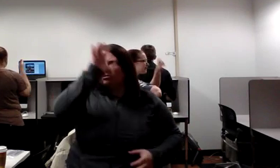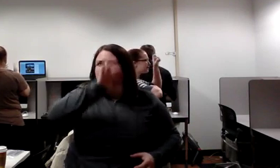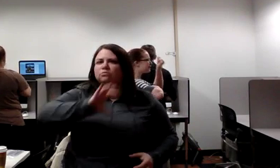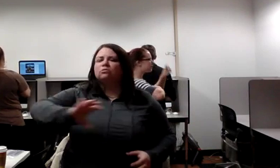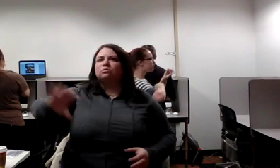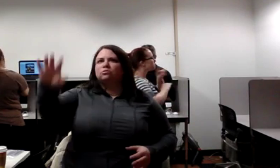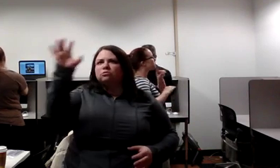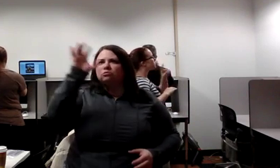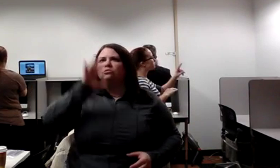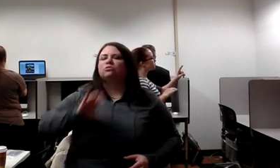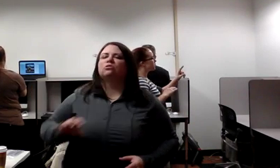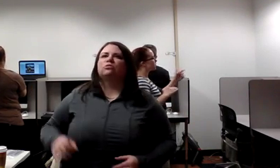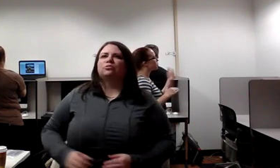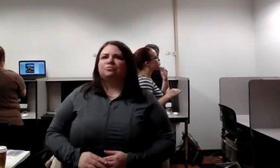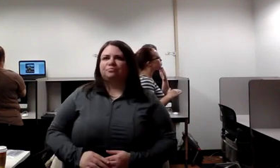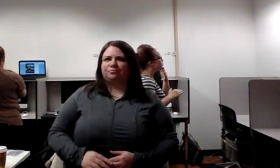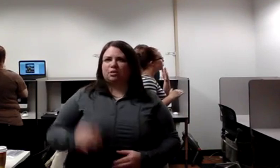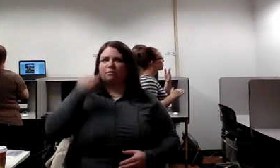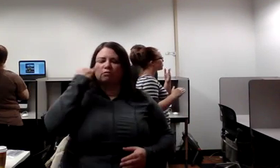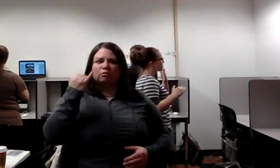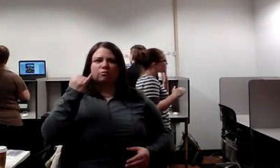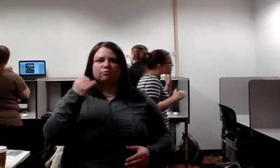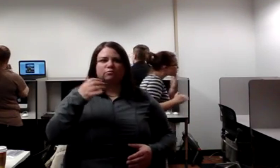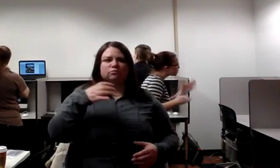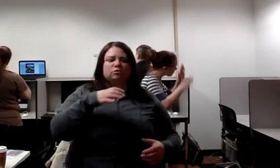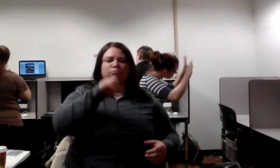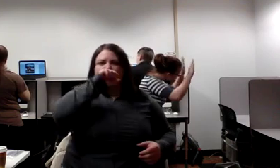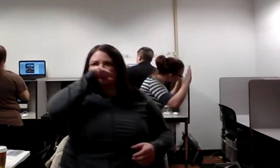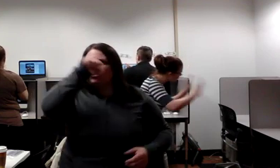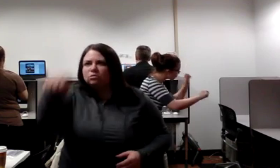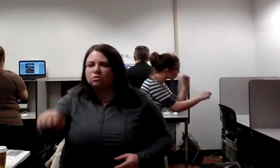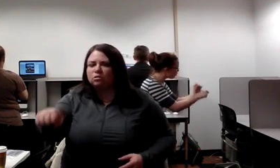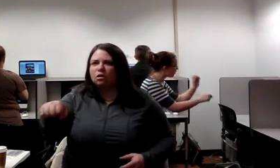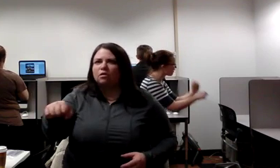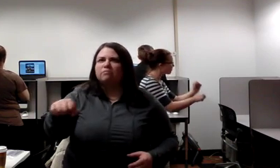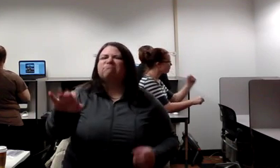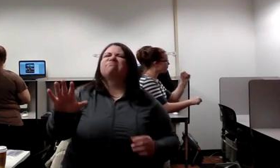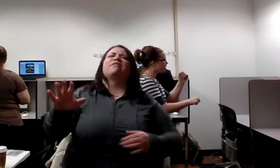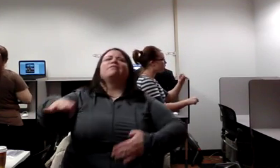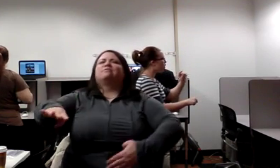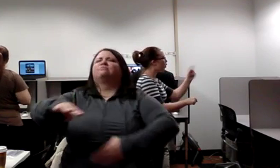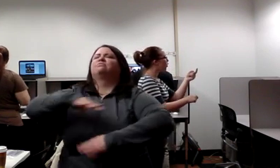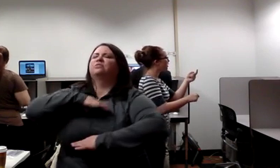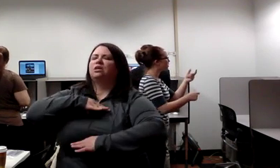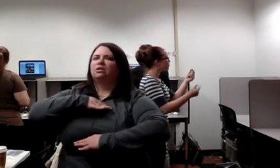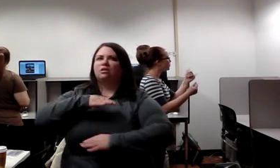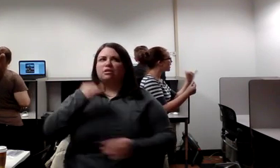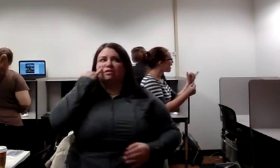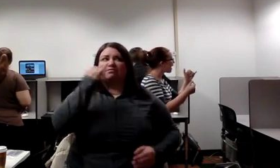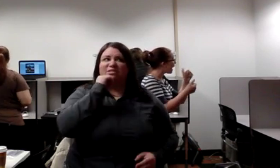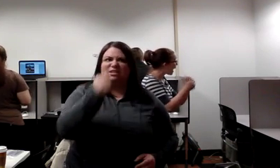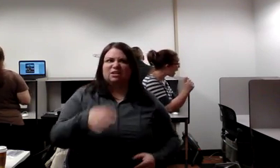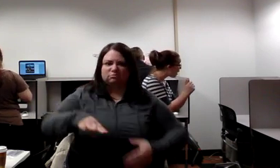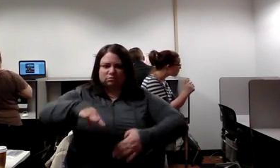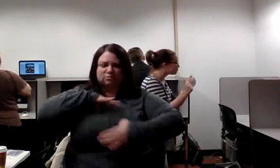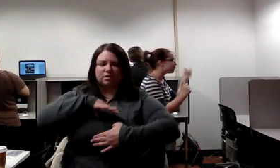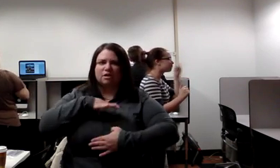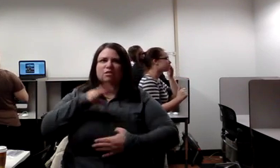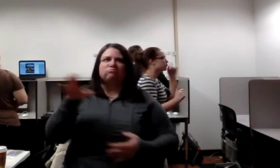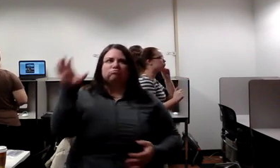work is to love what you do. If you haven't found it yet, keep looking, and don't settle. As with all